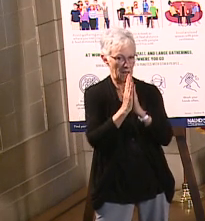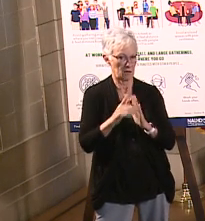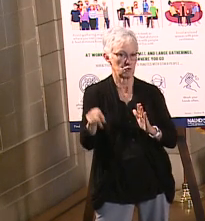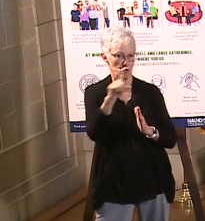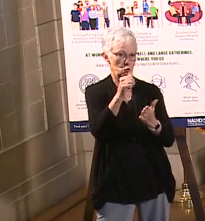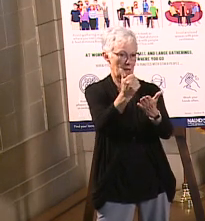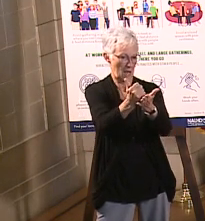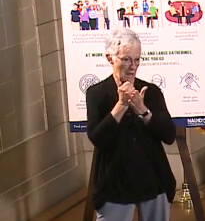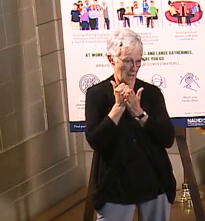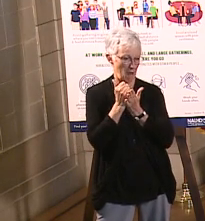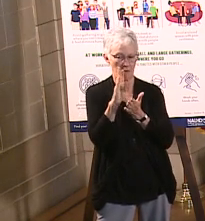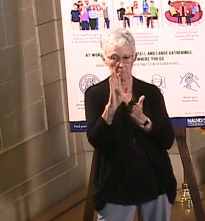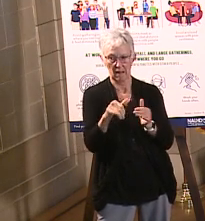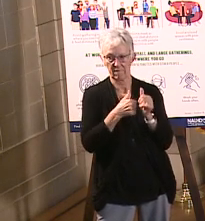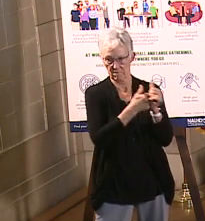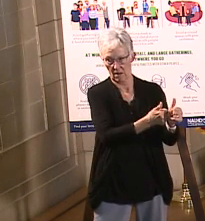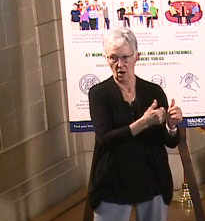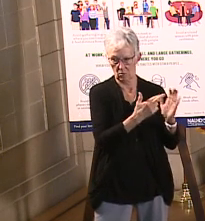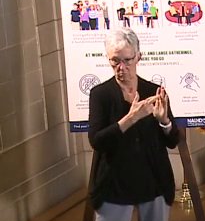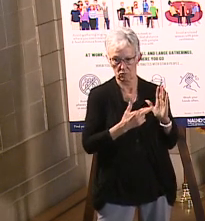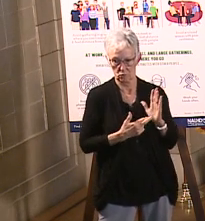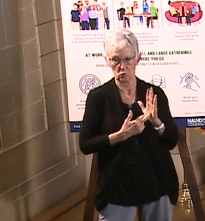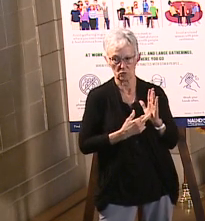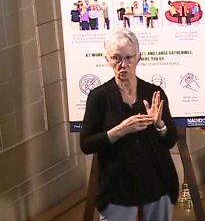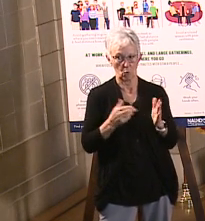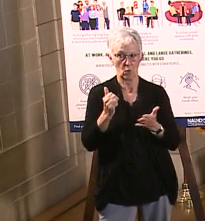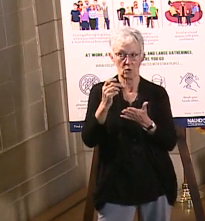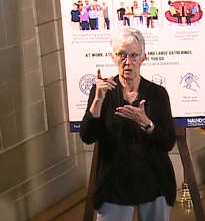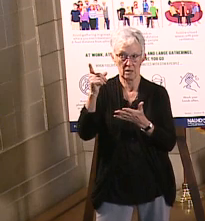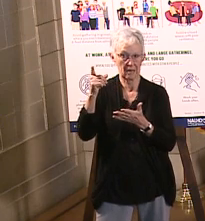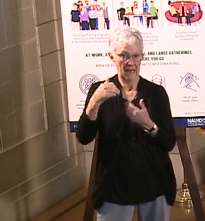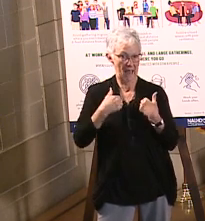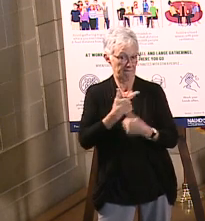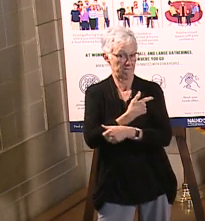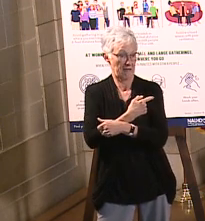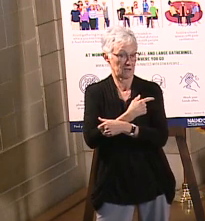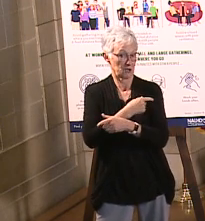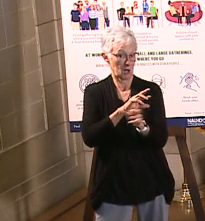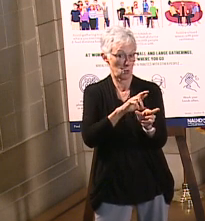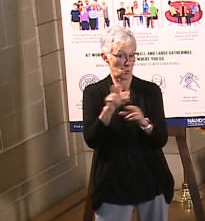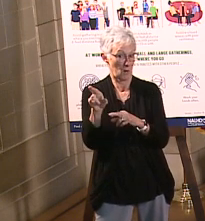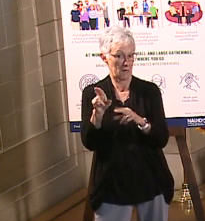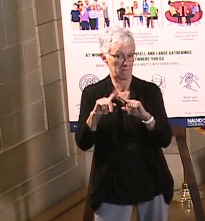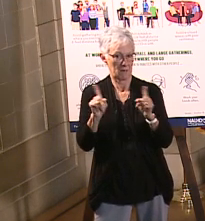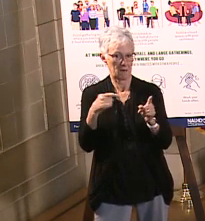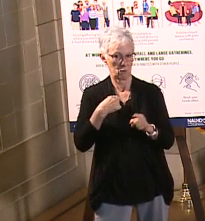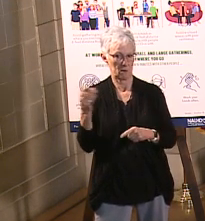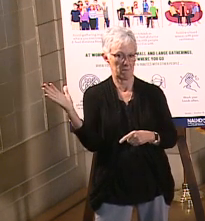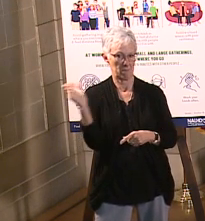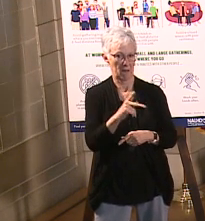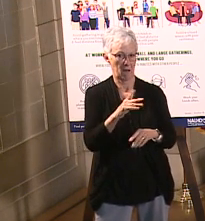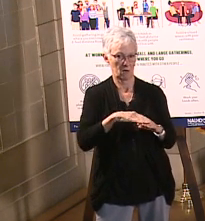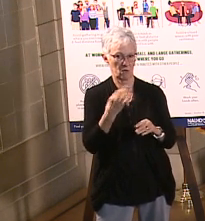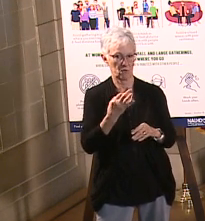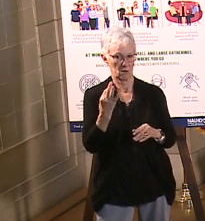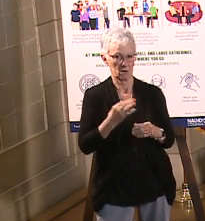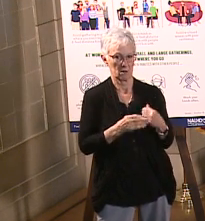we need to continue to make sure we're not letting our guard down here over the next several months. Thanks again, and we'll be back again on Friday at 10